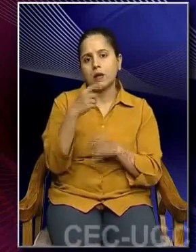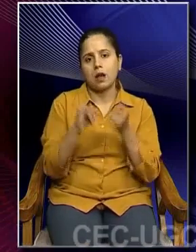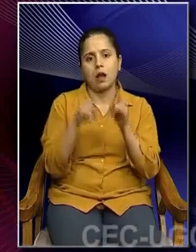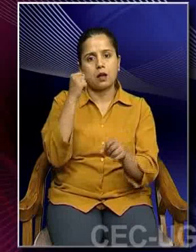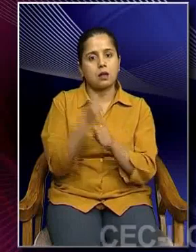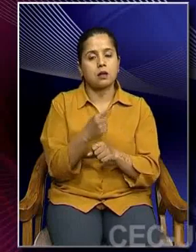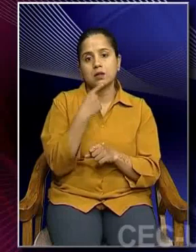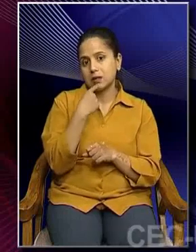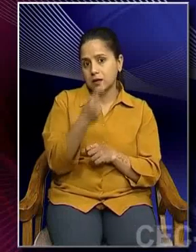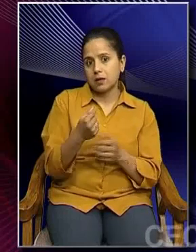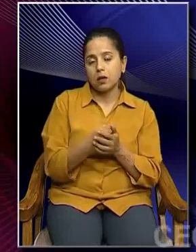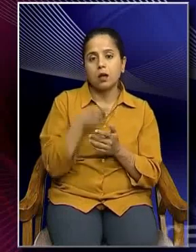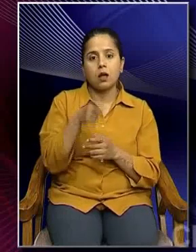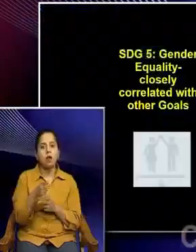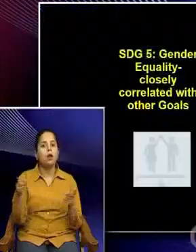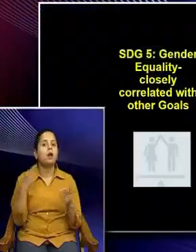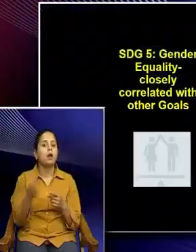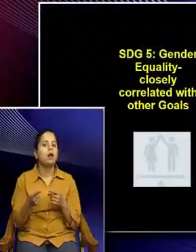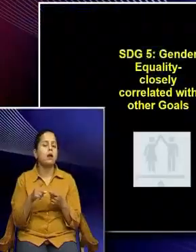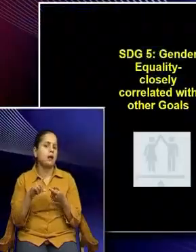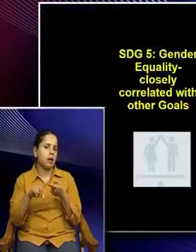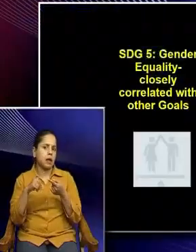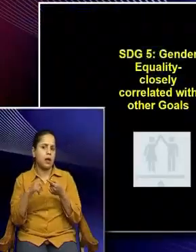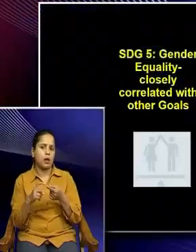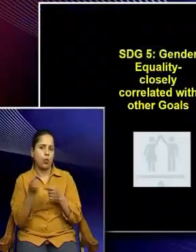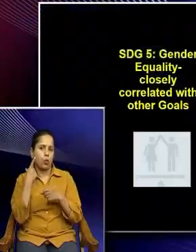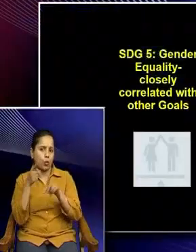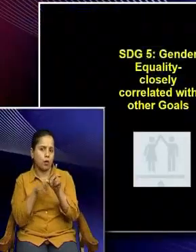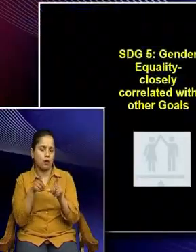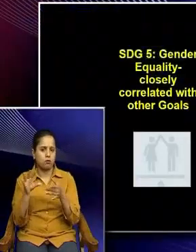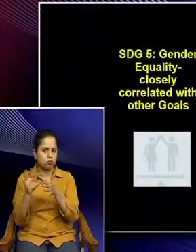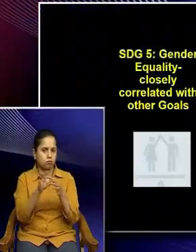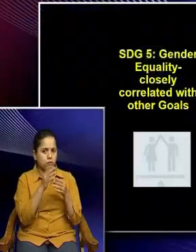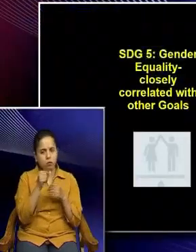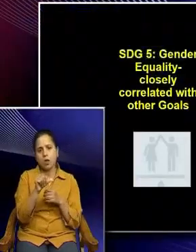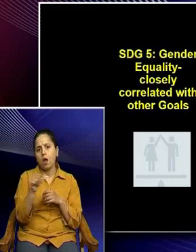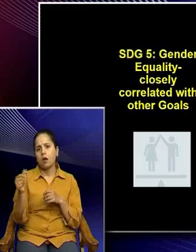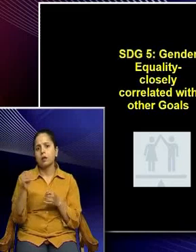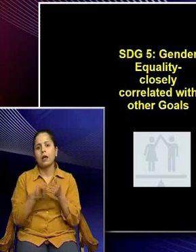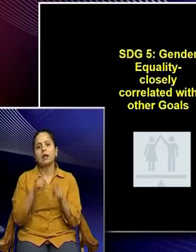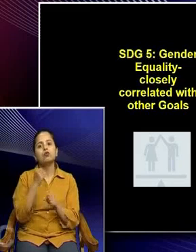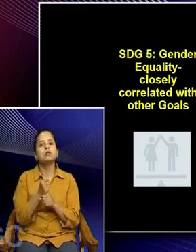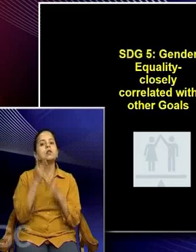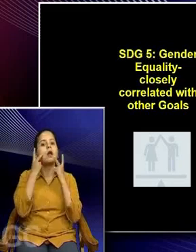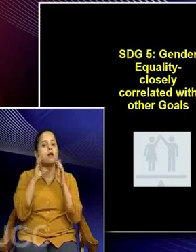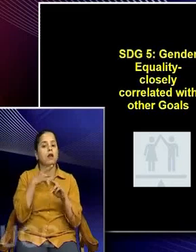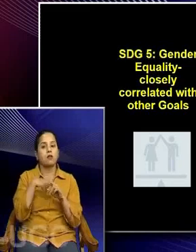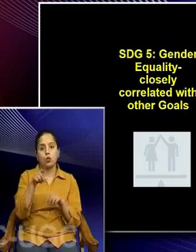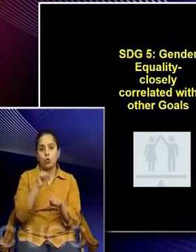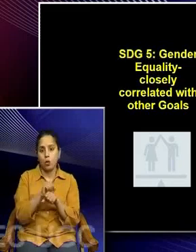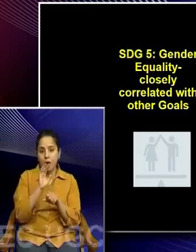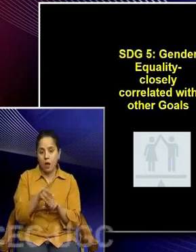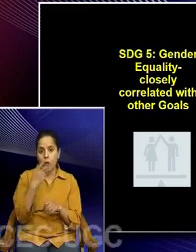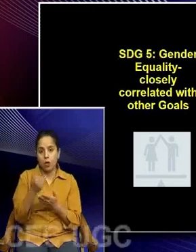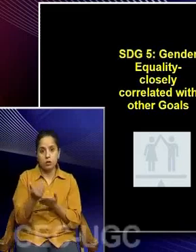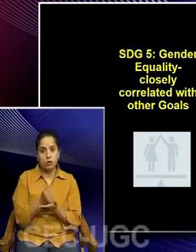the gender equity. Now, gender equity is again correlated with all other SDGs. So, if you work on ensuring gender